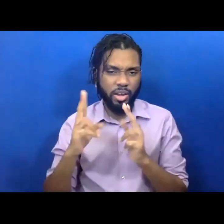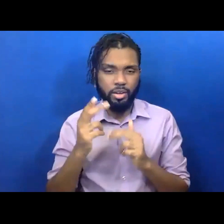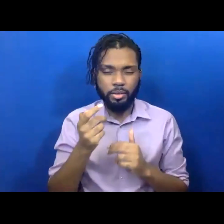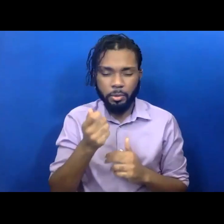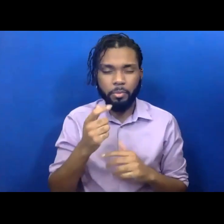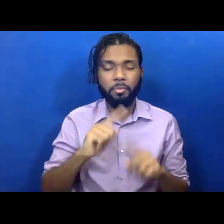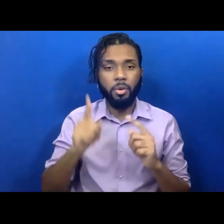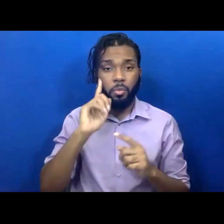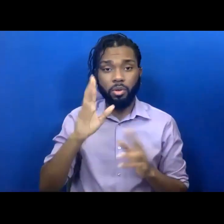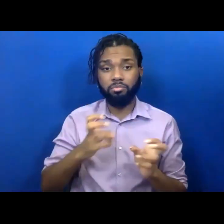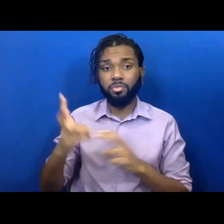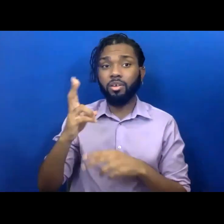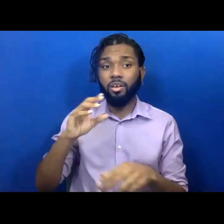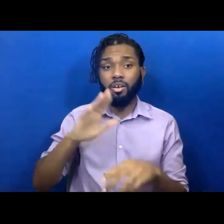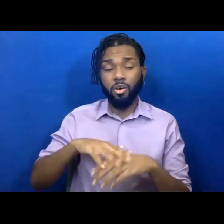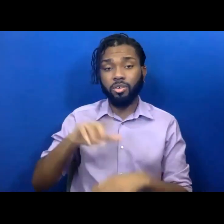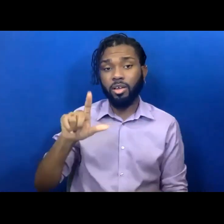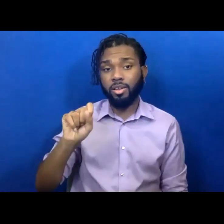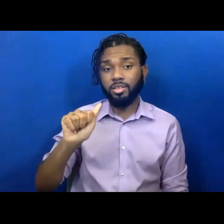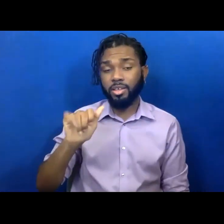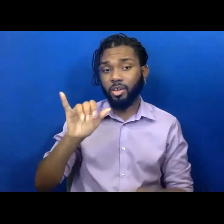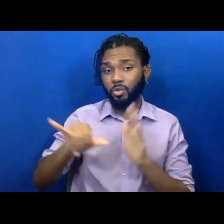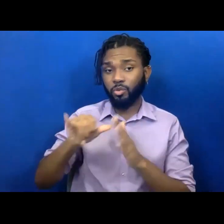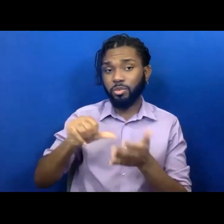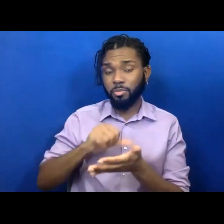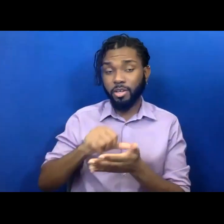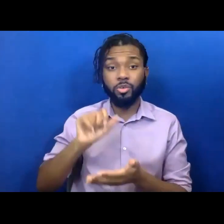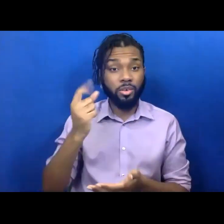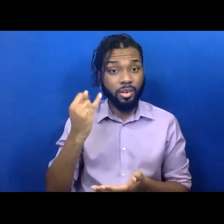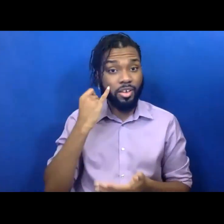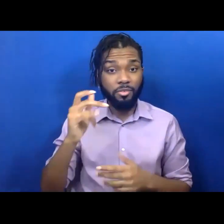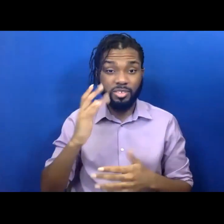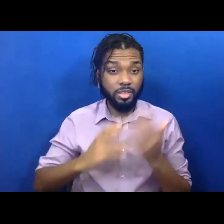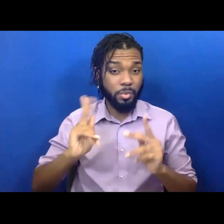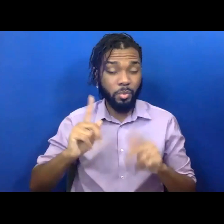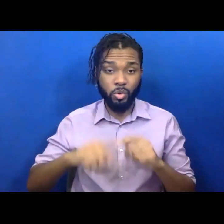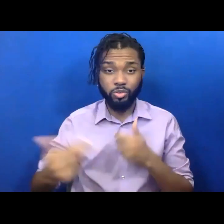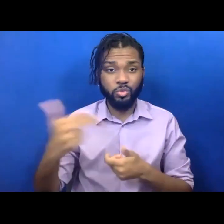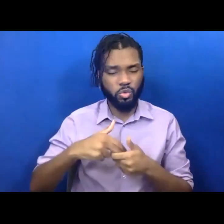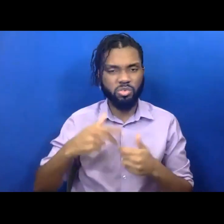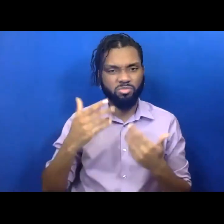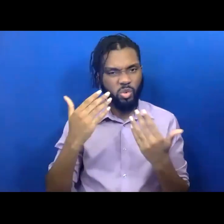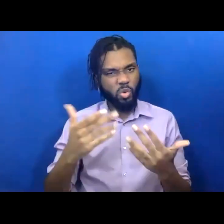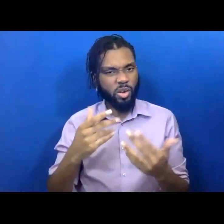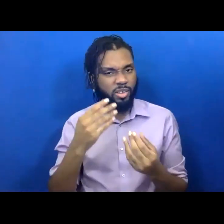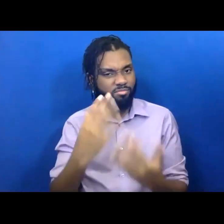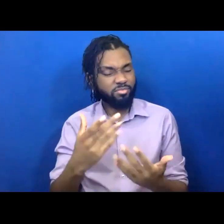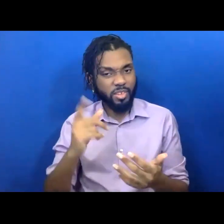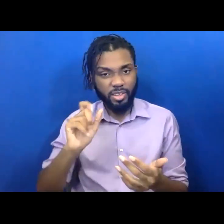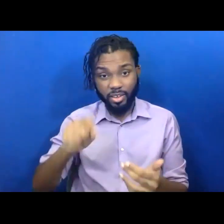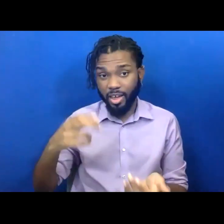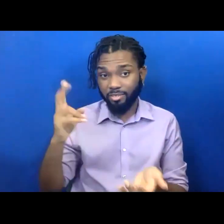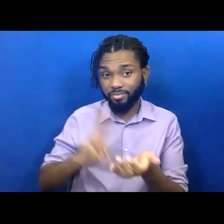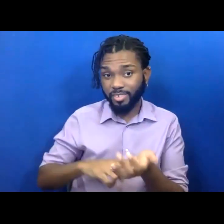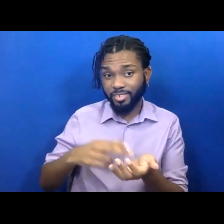Linguistics Society of America YouTube page. So if you had people who couldn't make it, go ahead and let them know. to click subscribe or like on